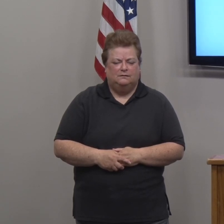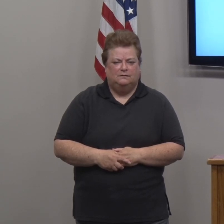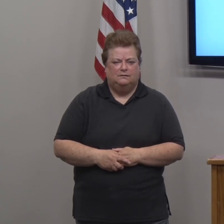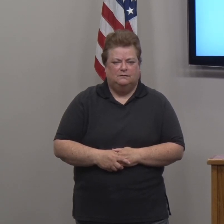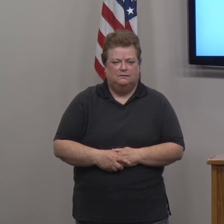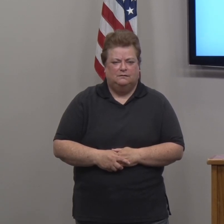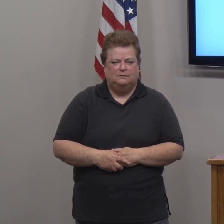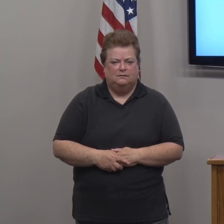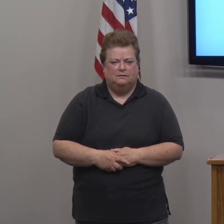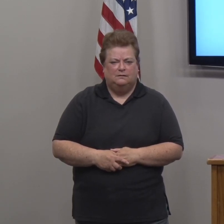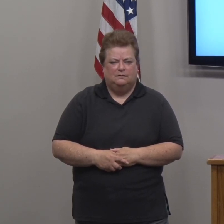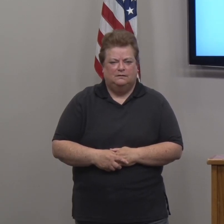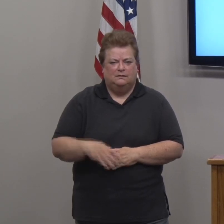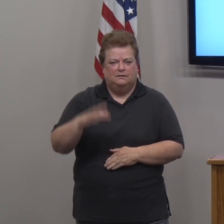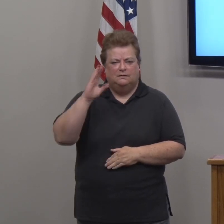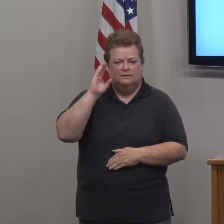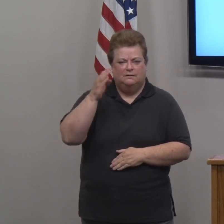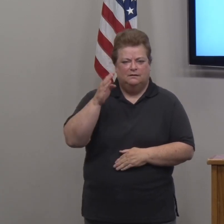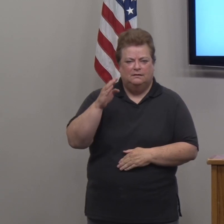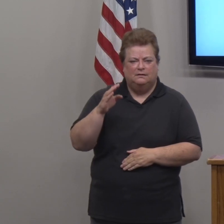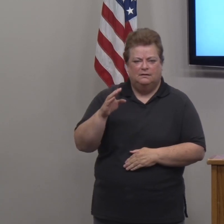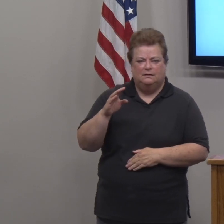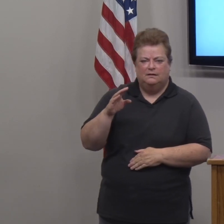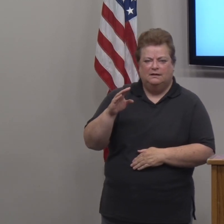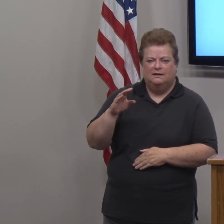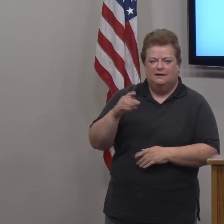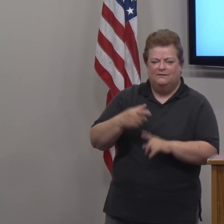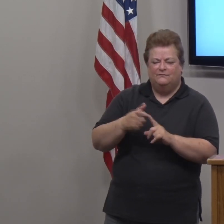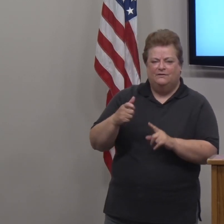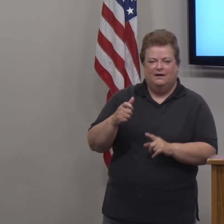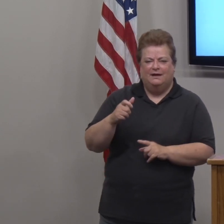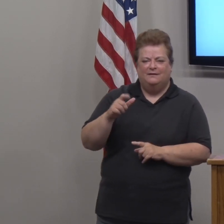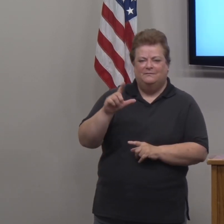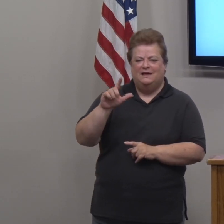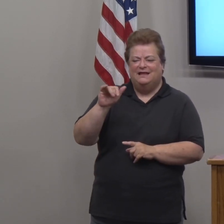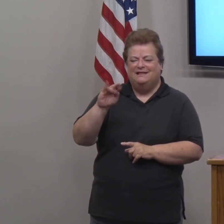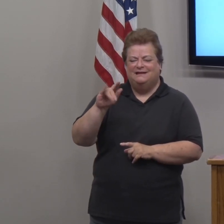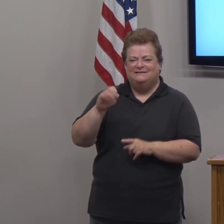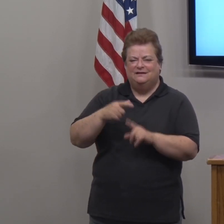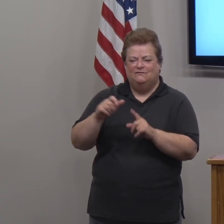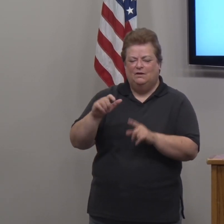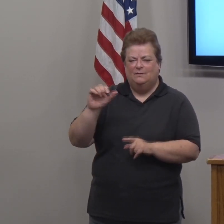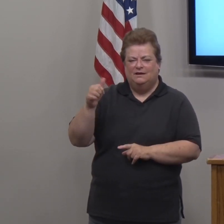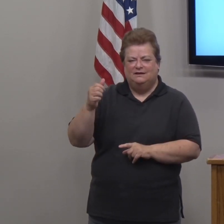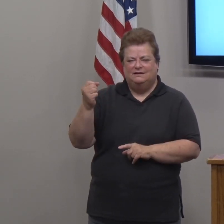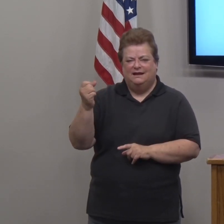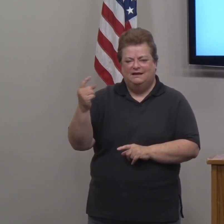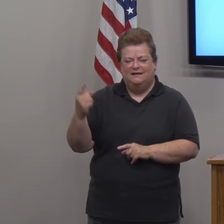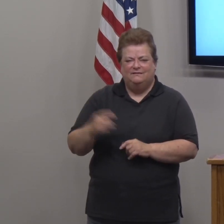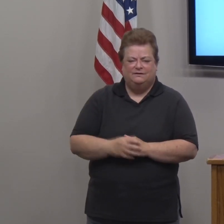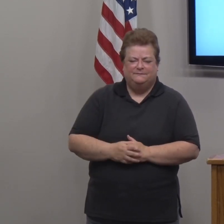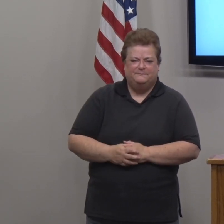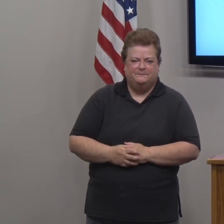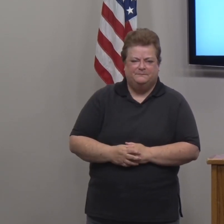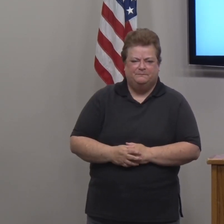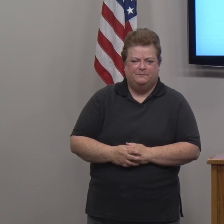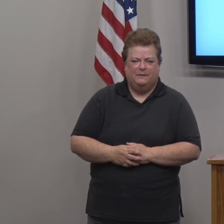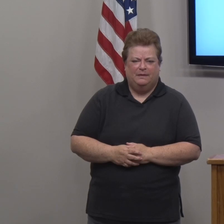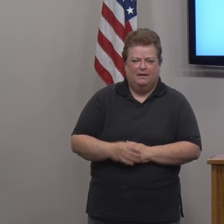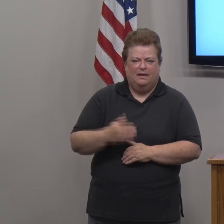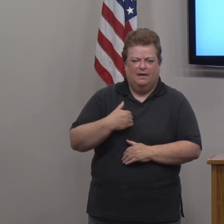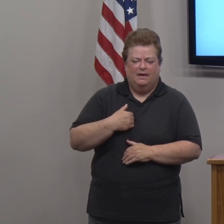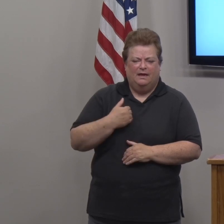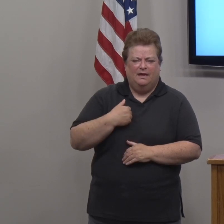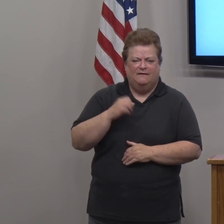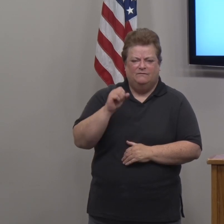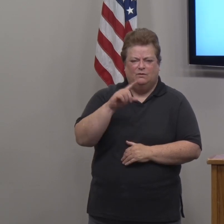me to roll? Hi, Mayor. It's Mackenzie from 1011. How are you? Hi, Mackenzie. I'm well, thanks. How are you? I'm good. I just had a